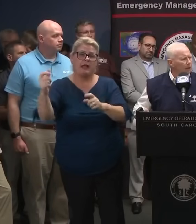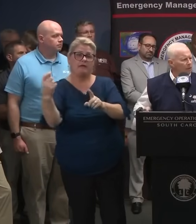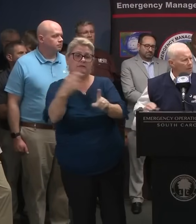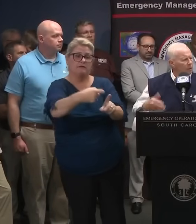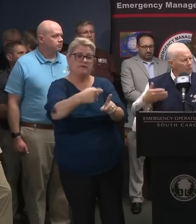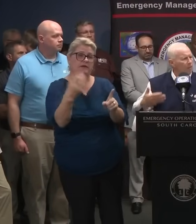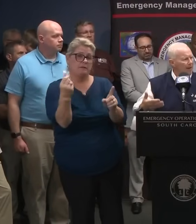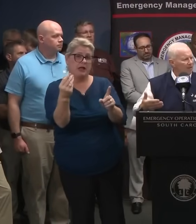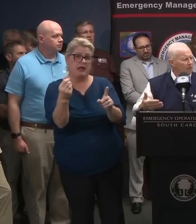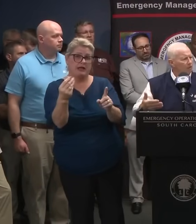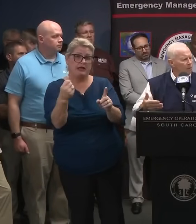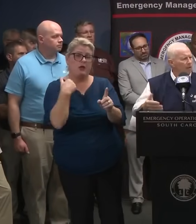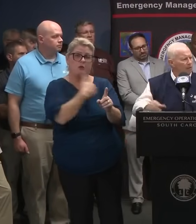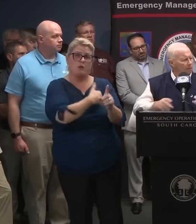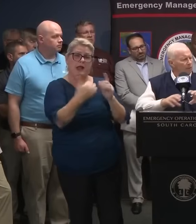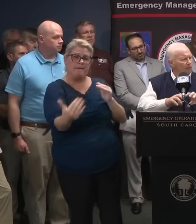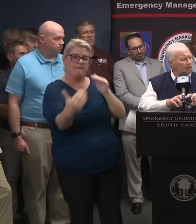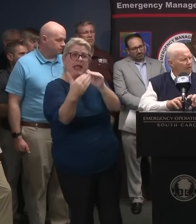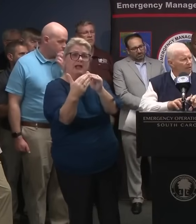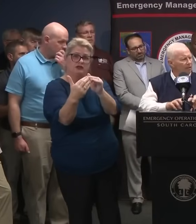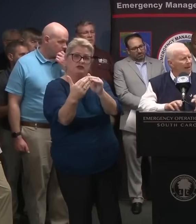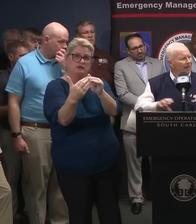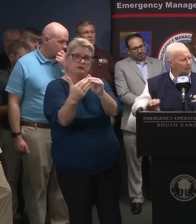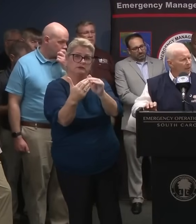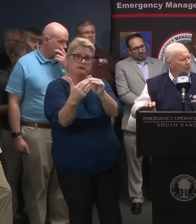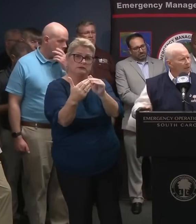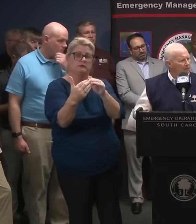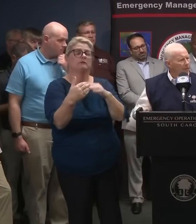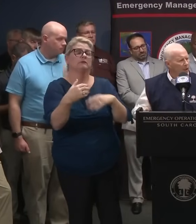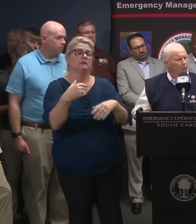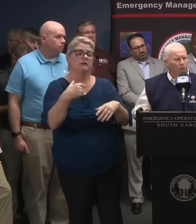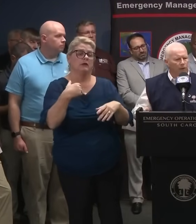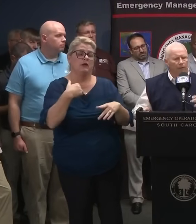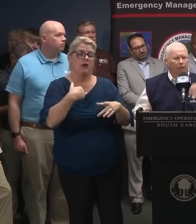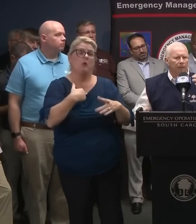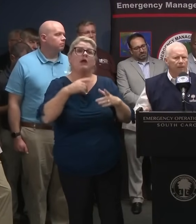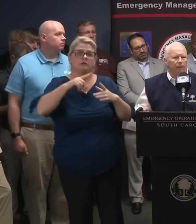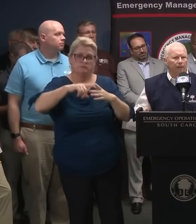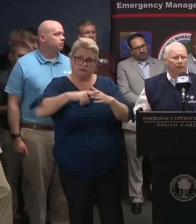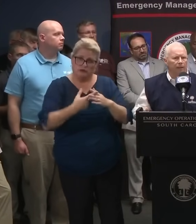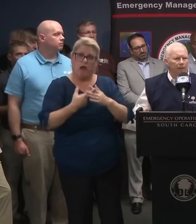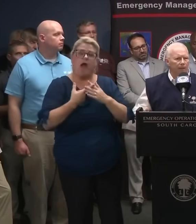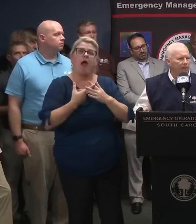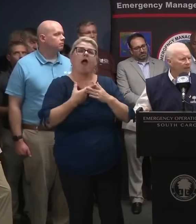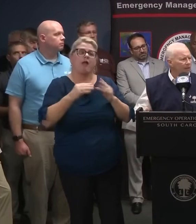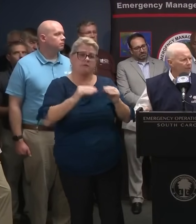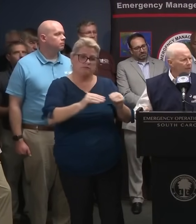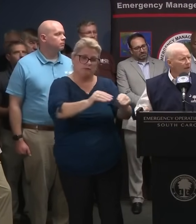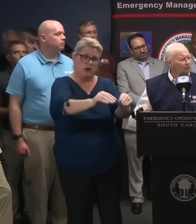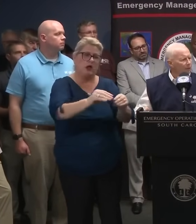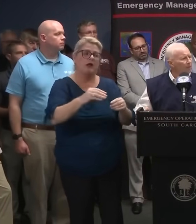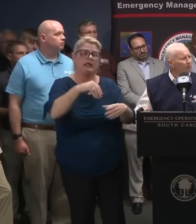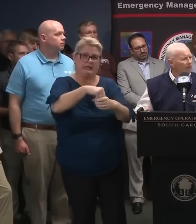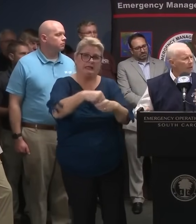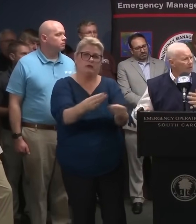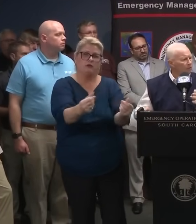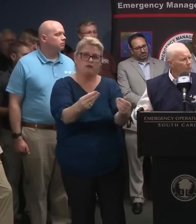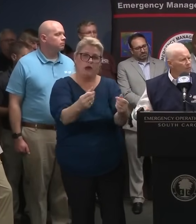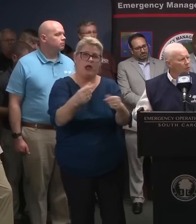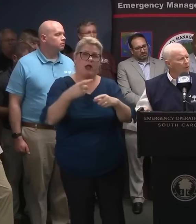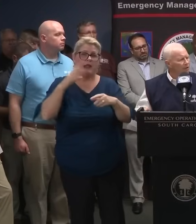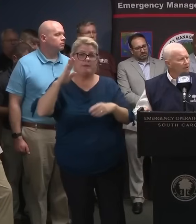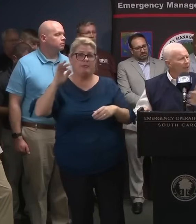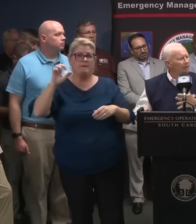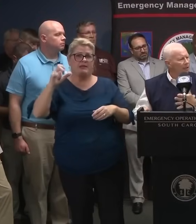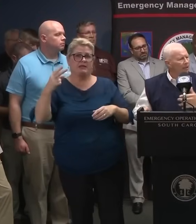amount of dollars. We match those dollars, and we have systematically been undergrounding at the beach levels now for a number of years. So